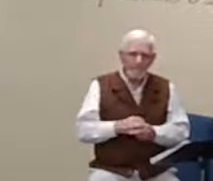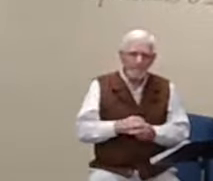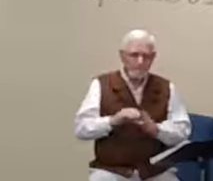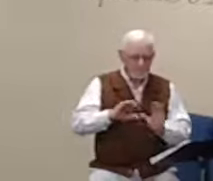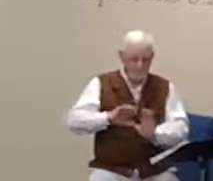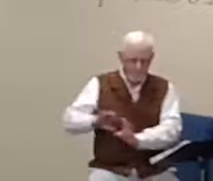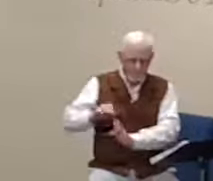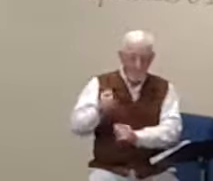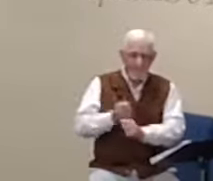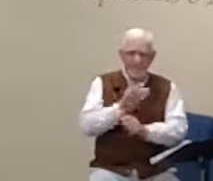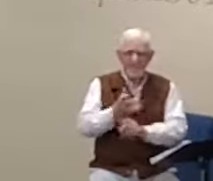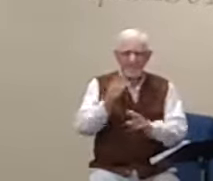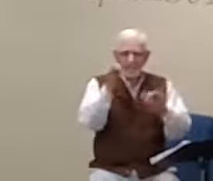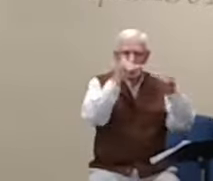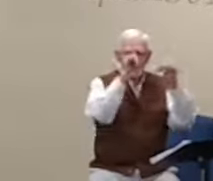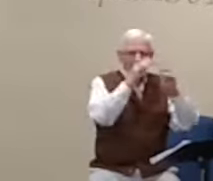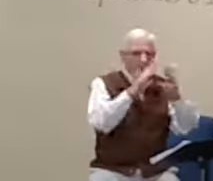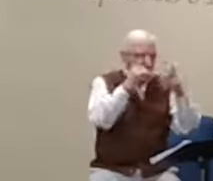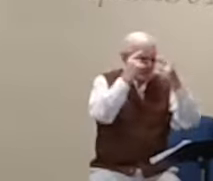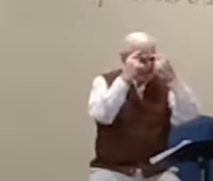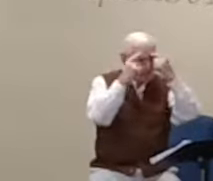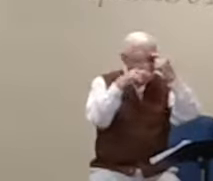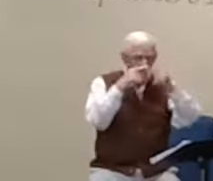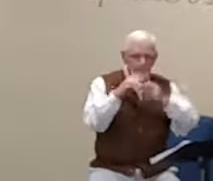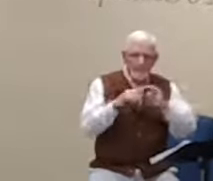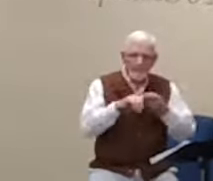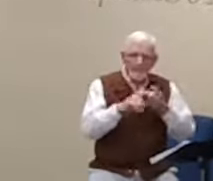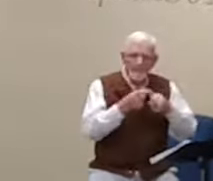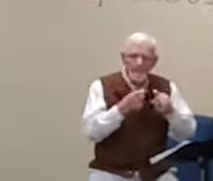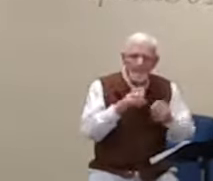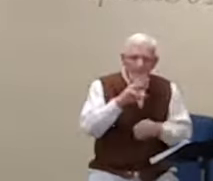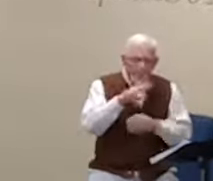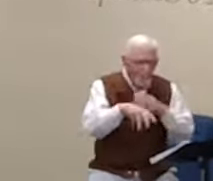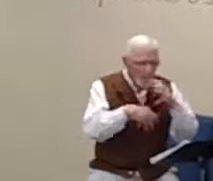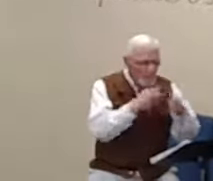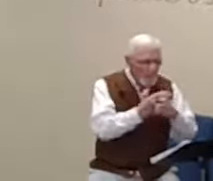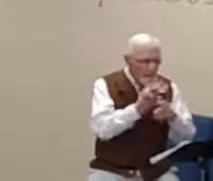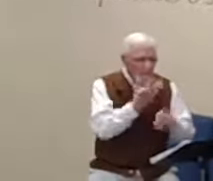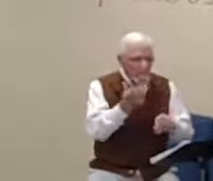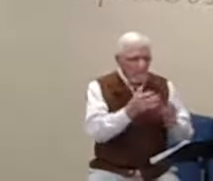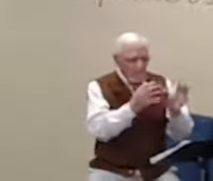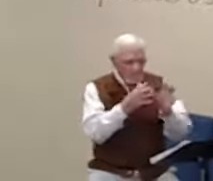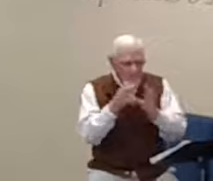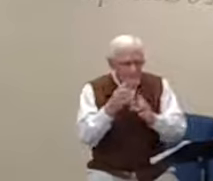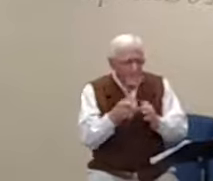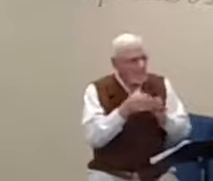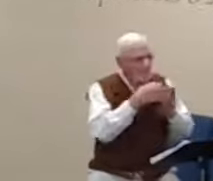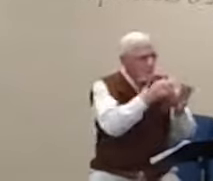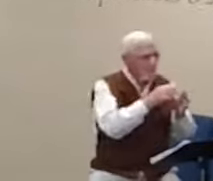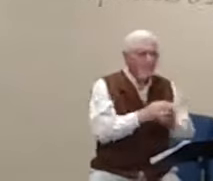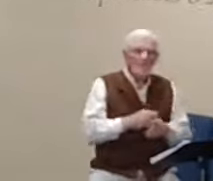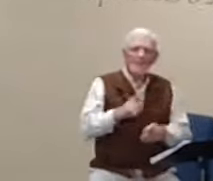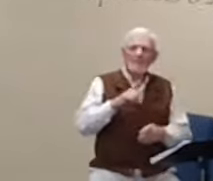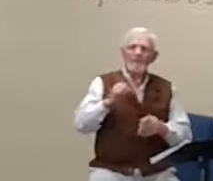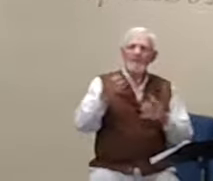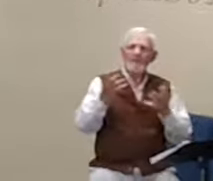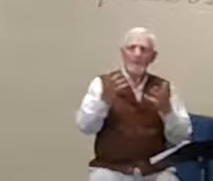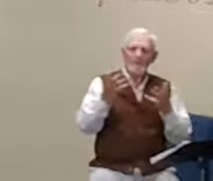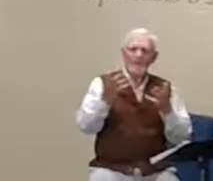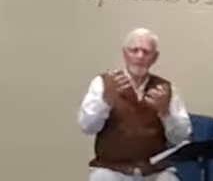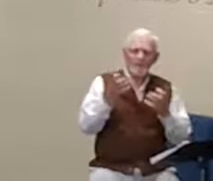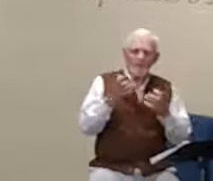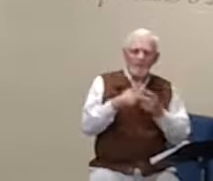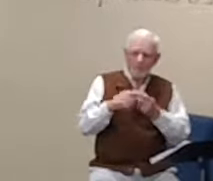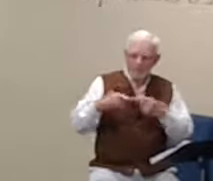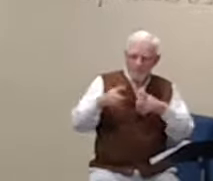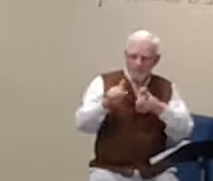else and all your foolish thinking and all the friends and all the things of this world and all your plans and directions and say, Lord, I'm willing to go where you want me to